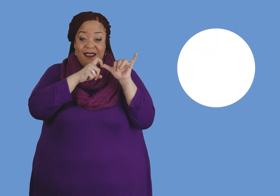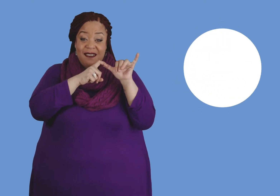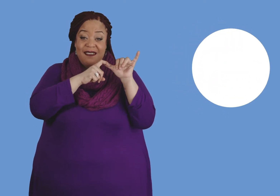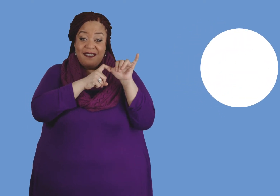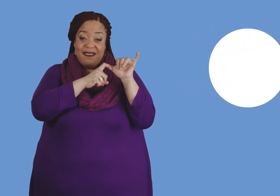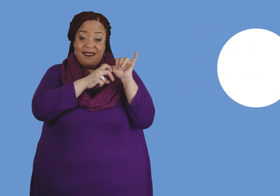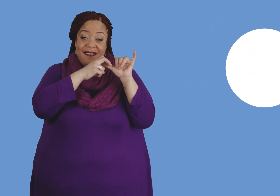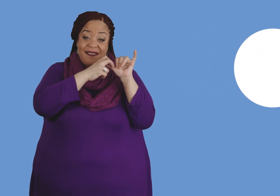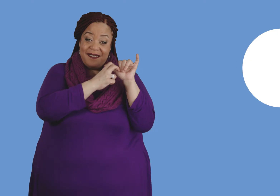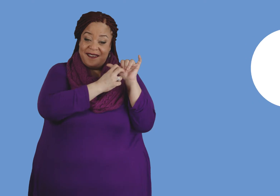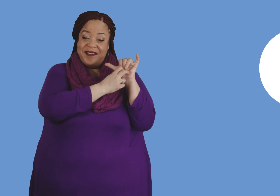towards the uterus.